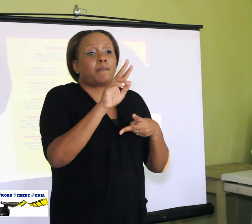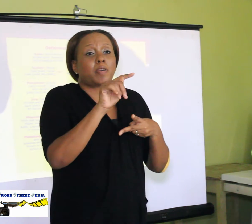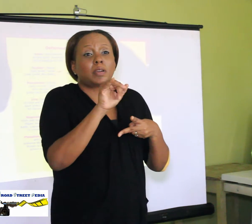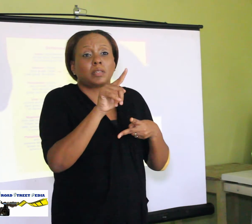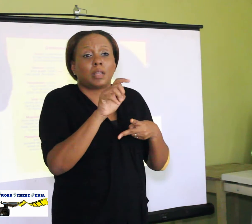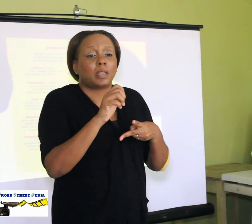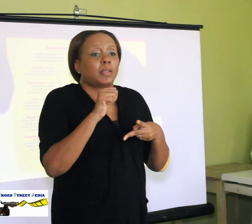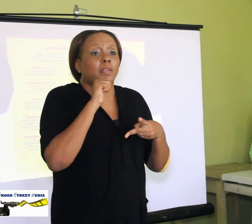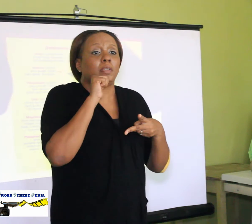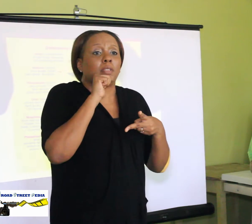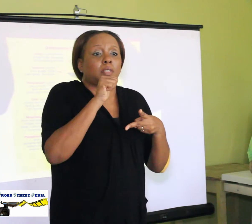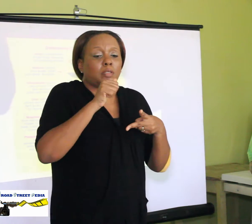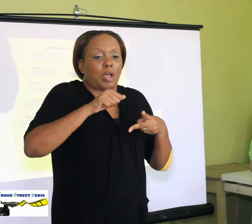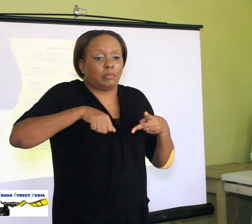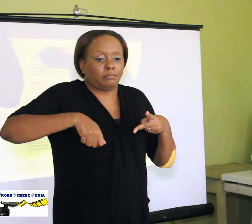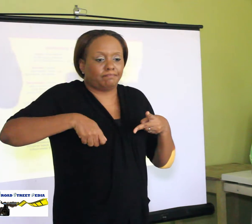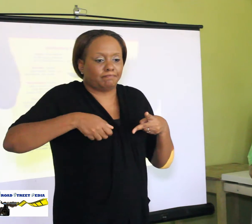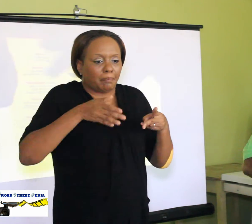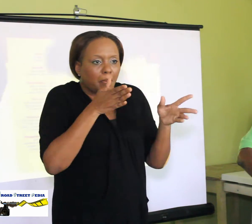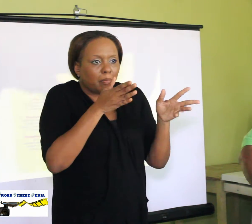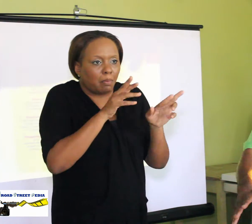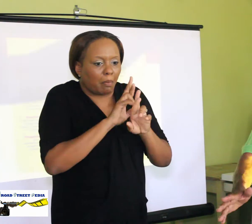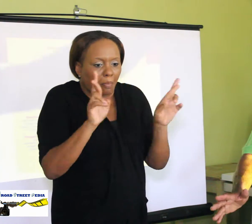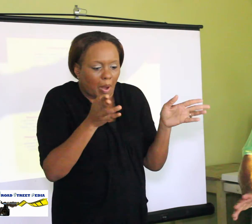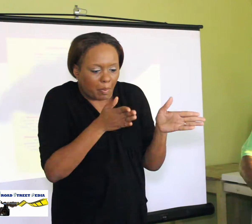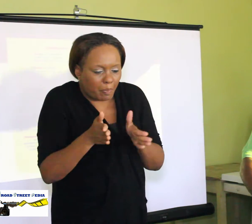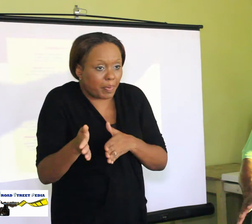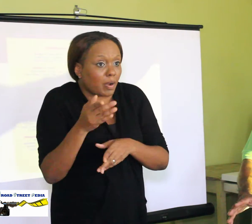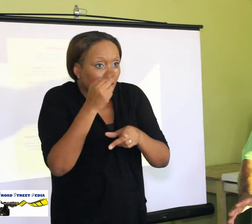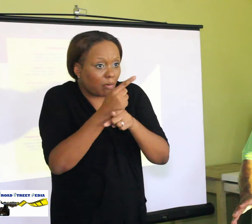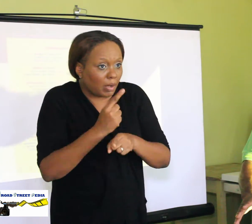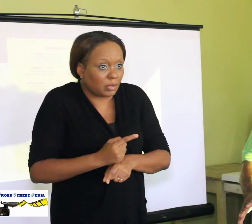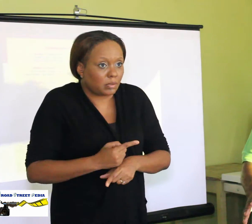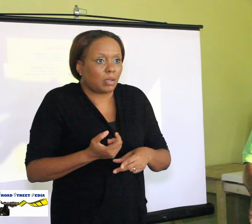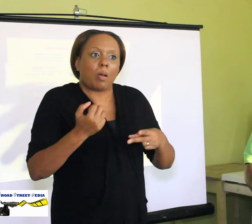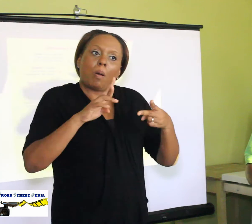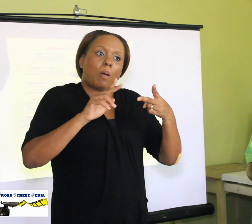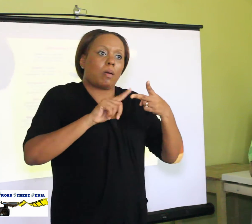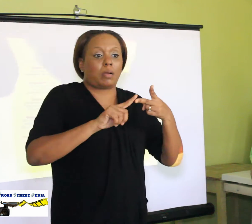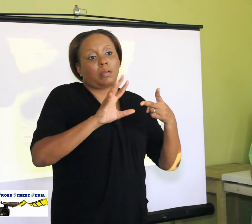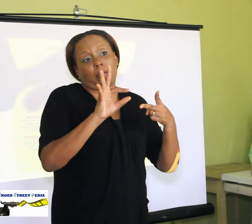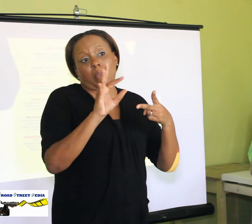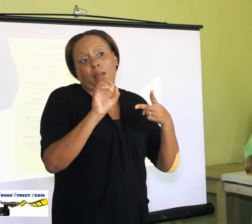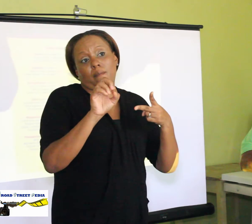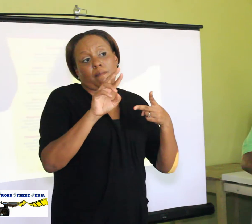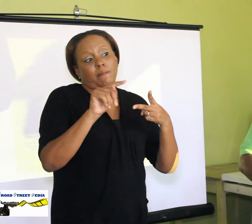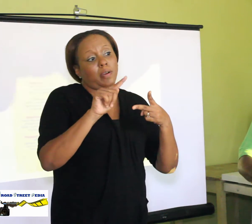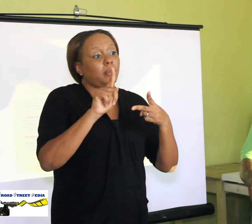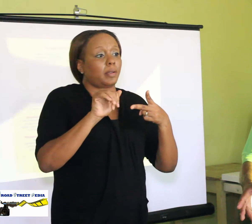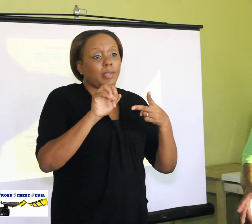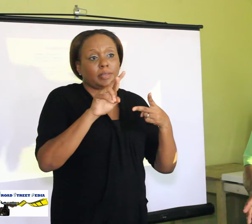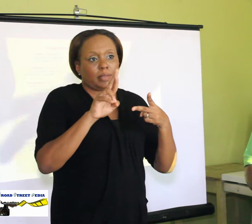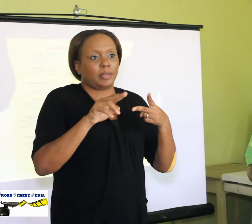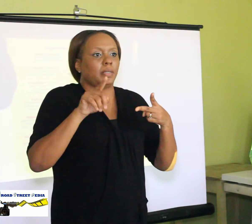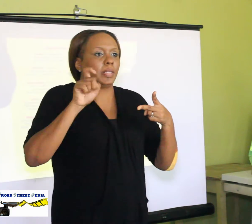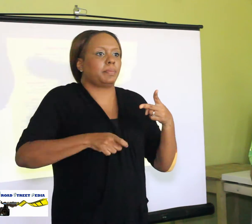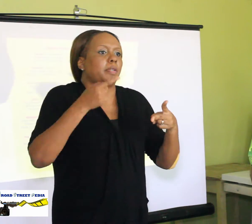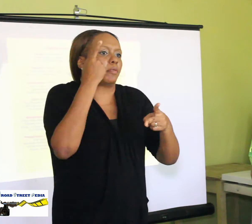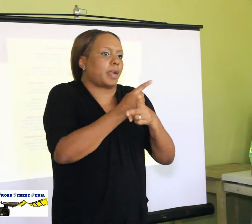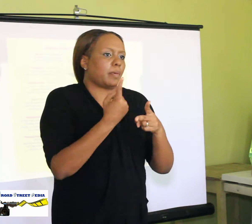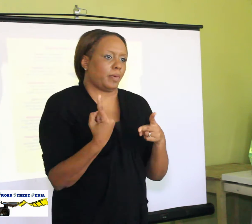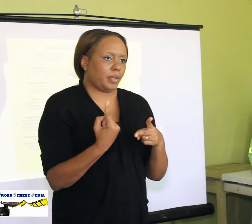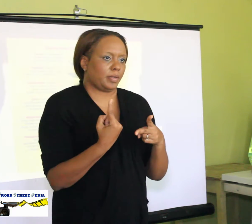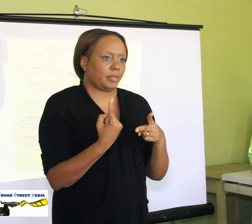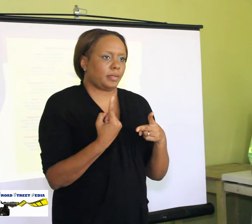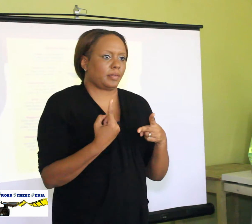cloudy. The second thing, it could be just fertilizer. Not applying the right fertilizer at the right